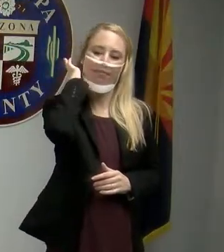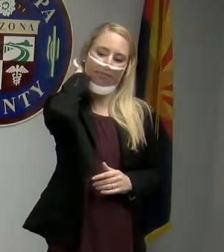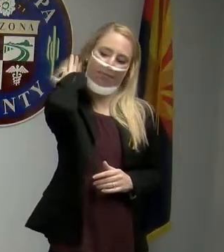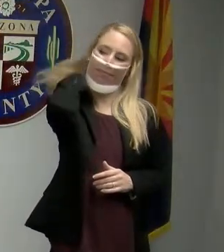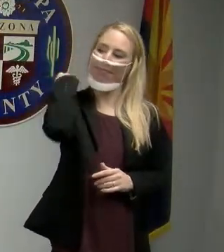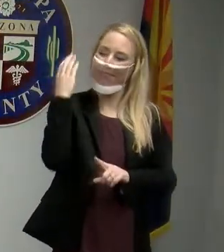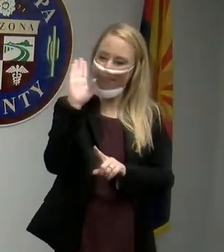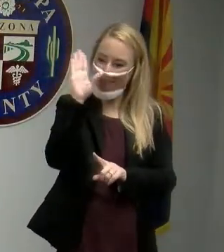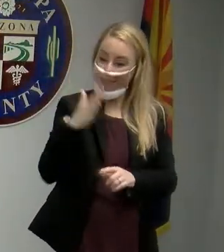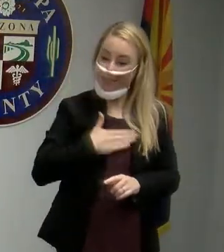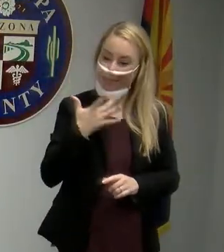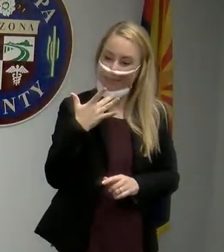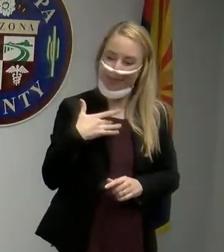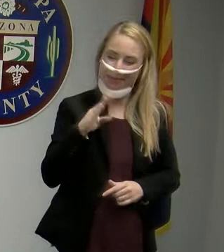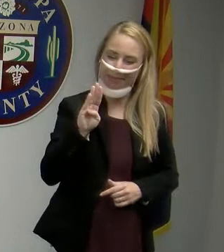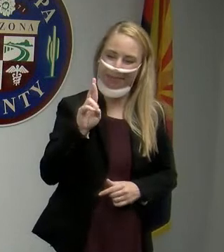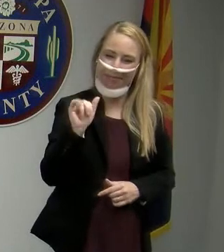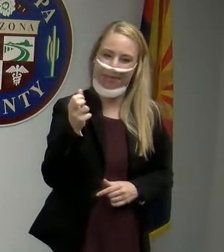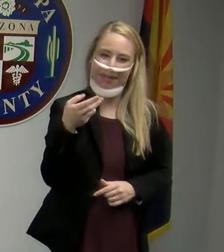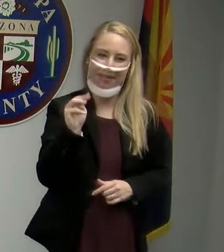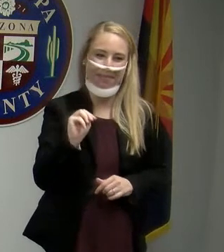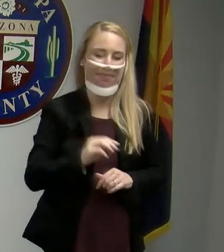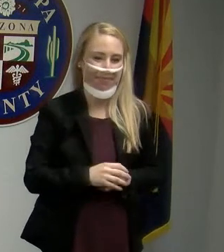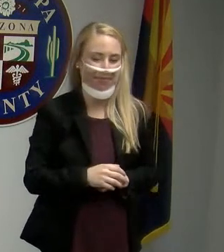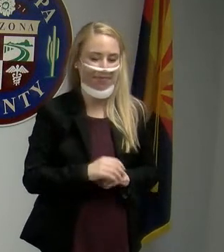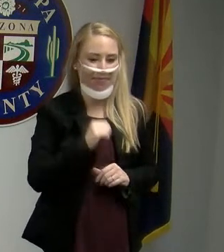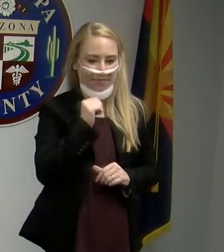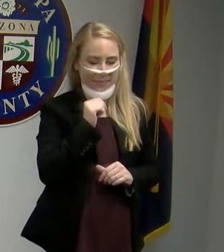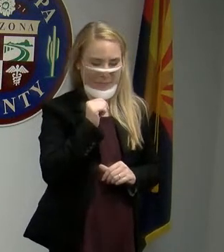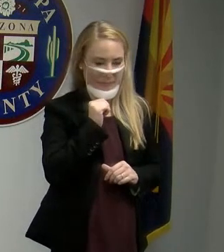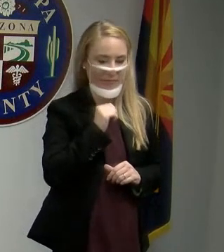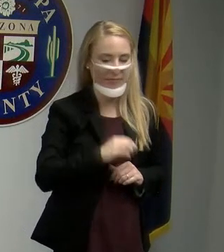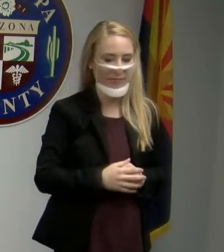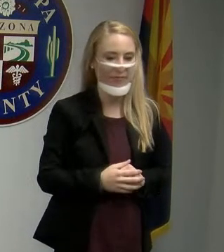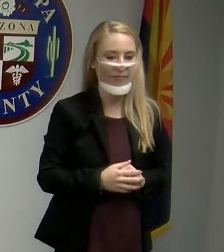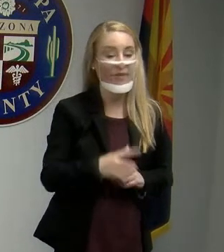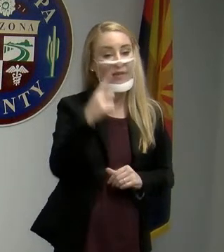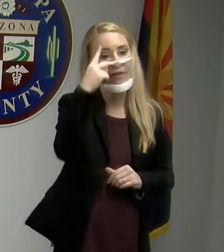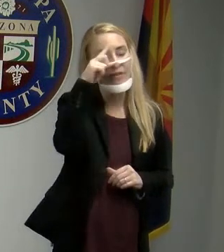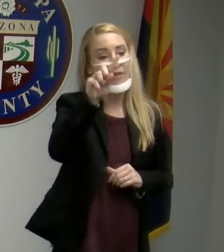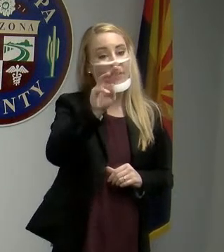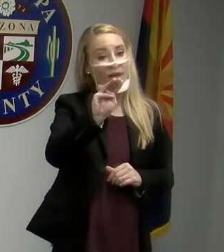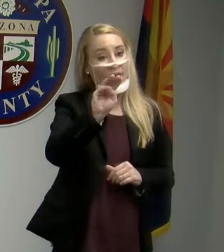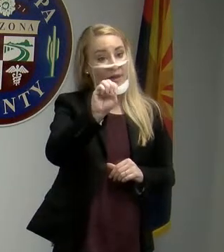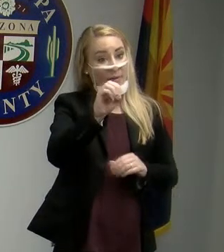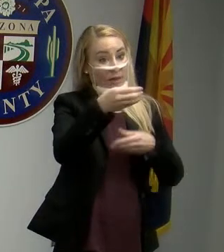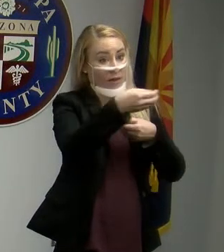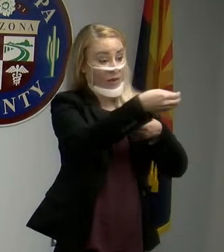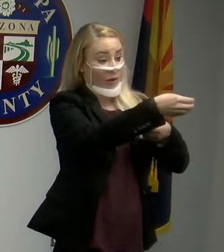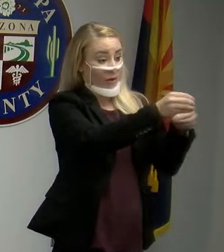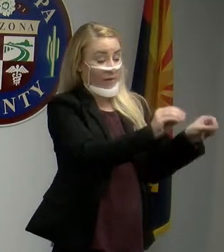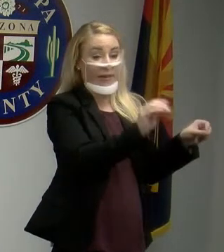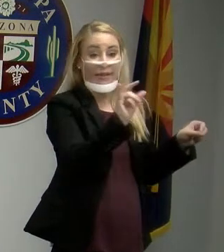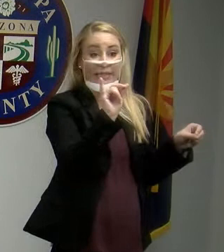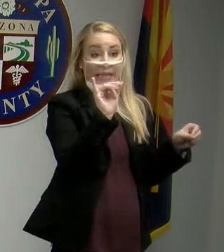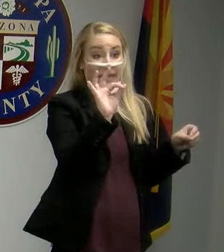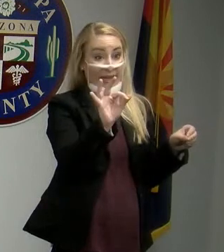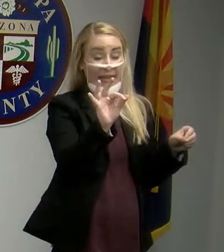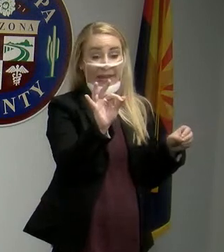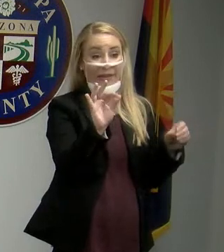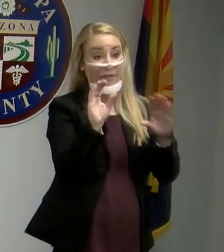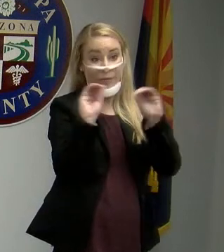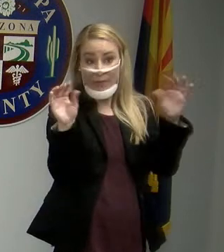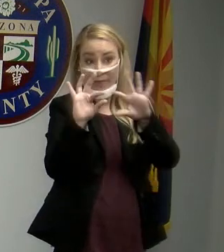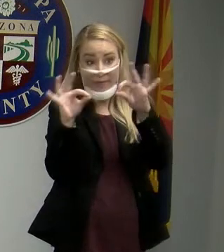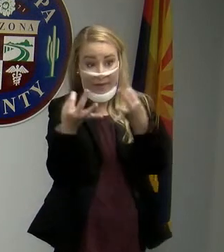Hi, Bram. Happy birthday. So for the medical examiner, if someone doesn't claim a body, that